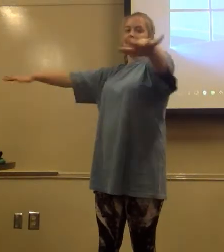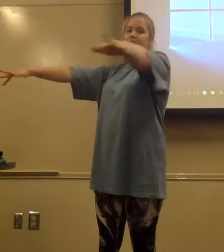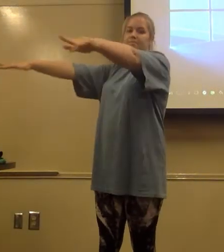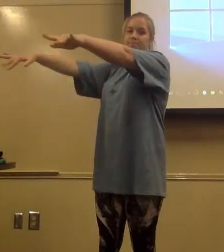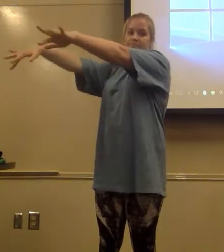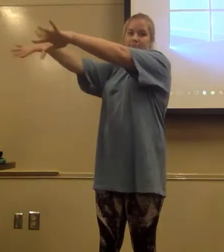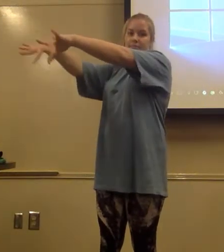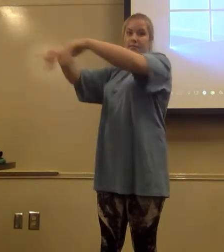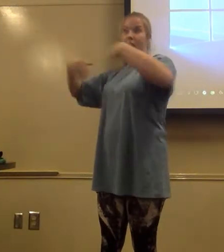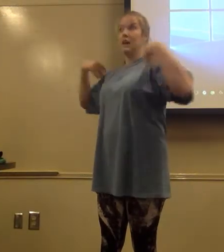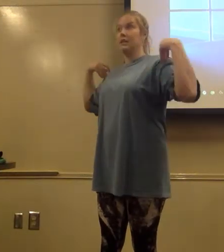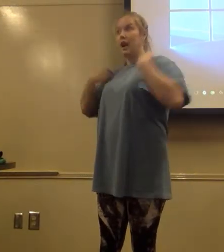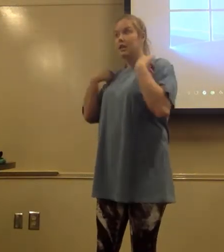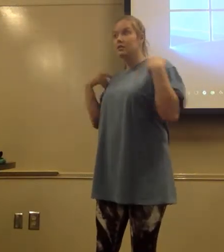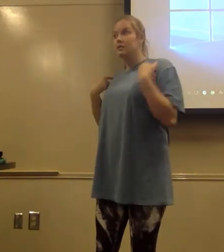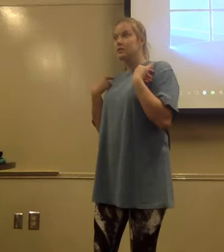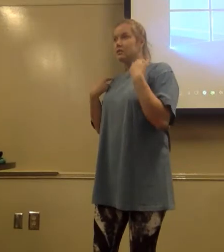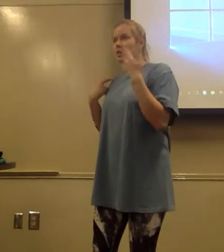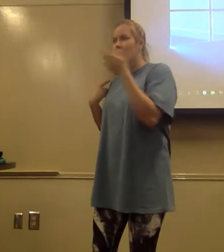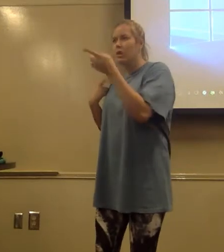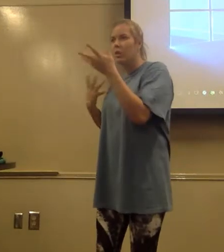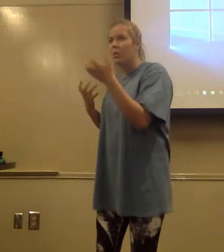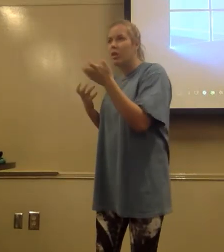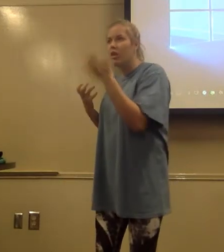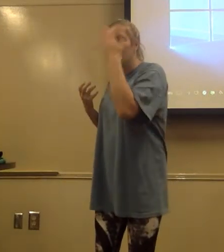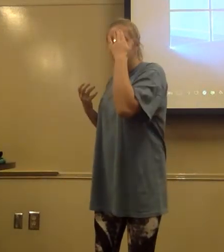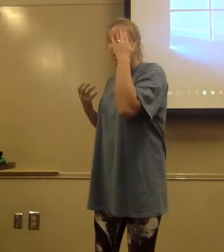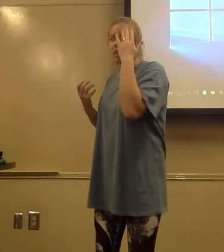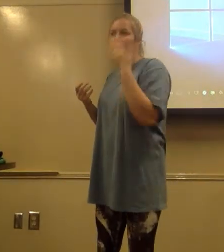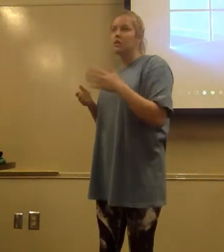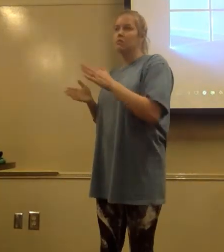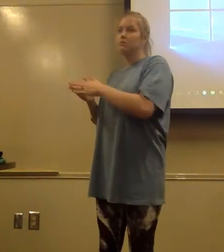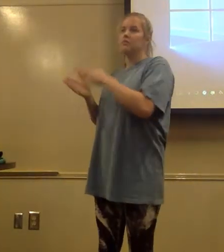people, find out what they're passionate about. Yeah. Right? If they're passionate about one thing, you talk about the implications.